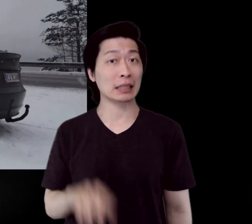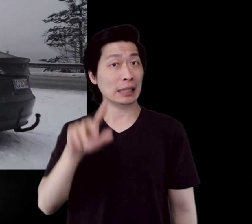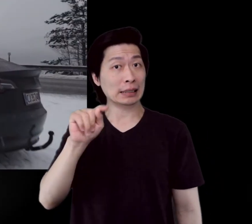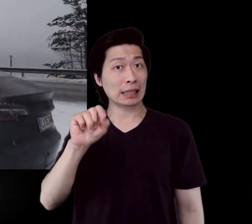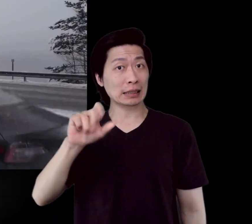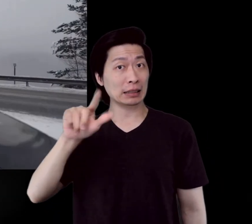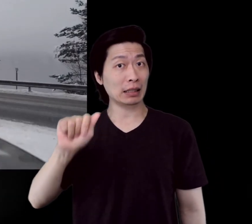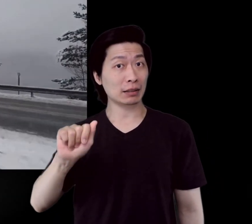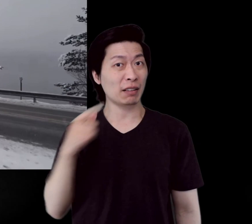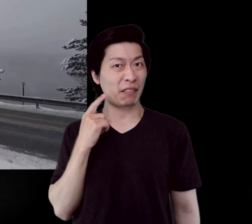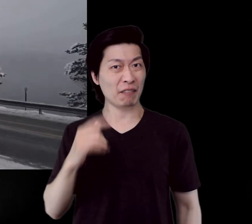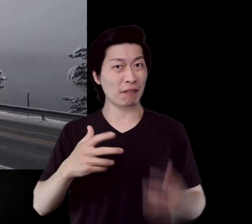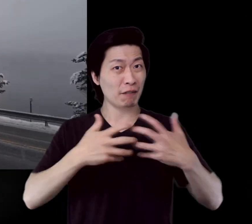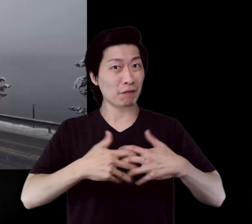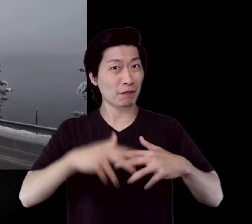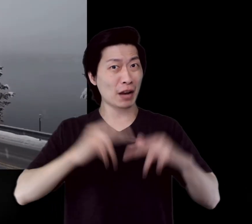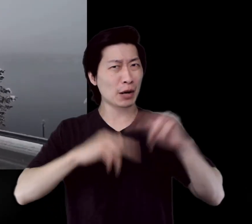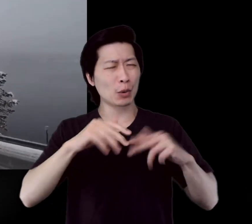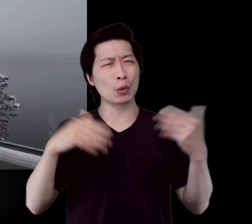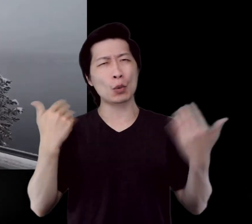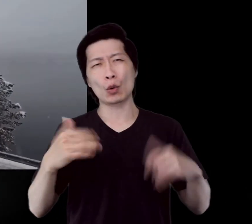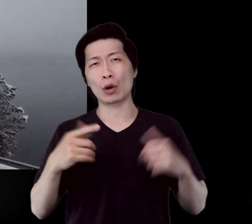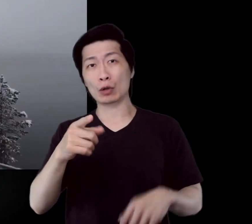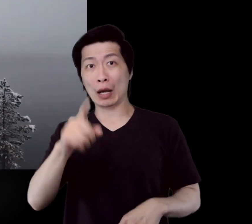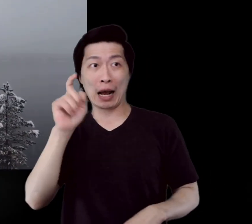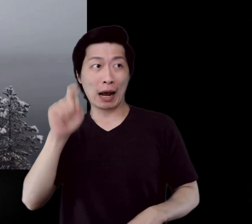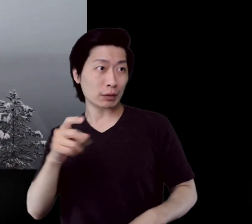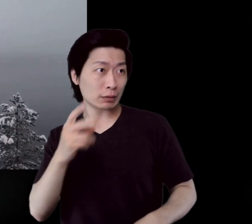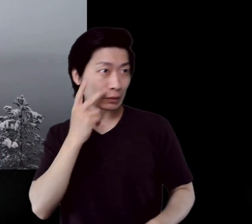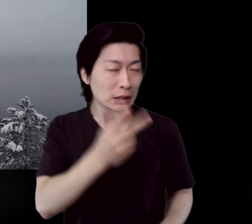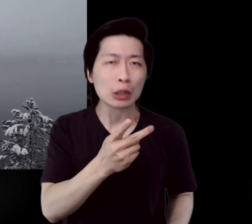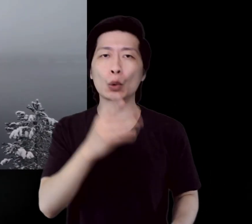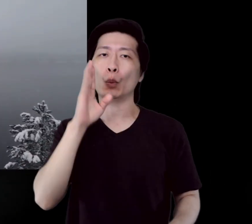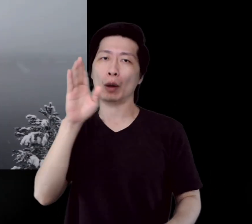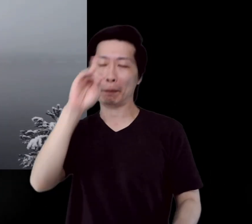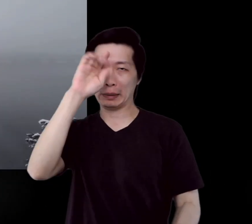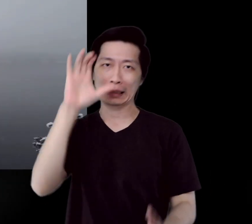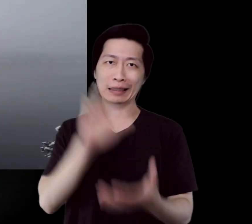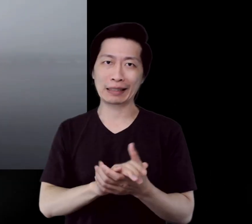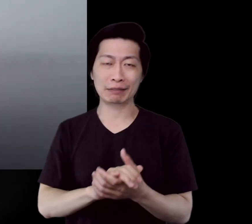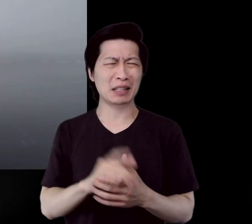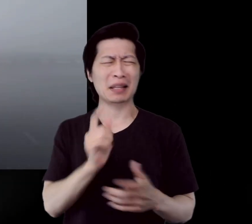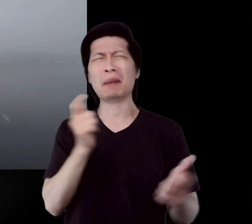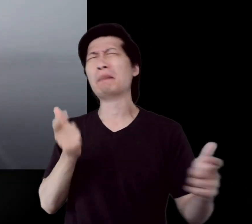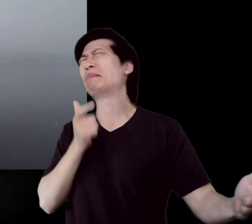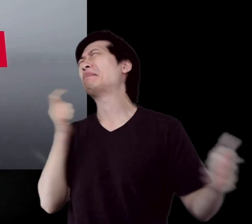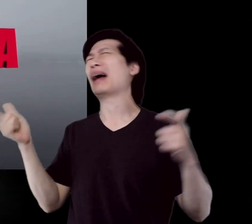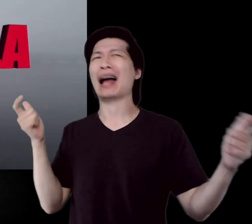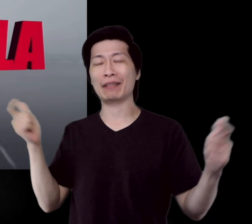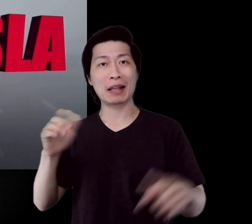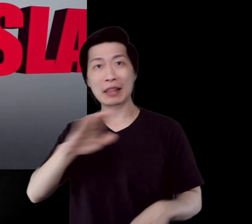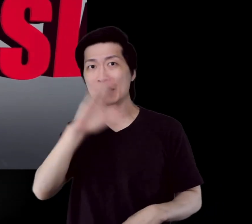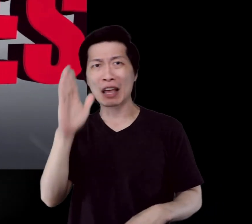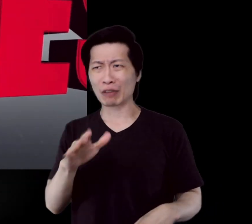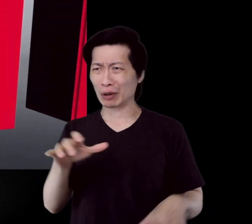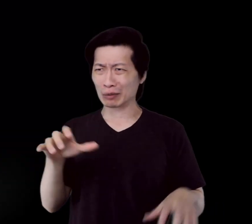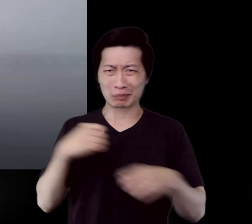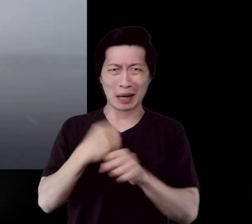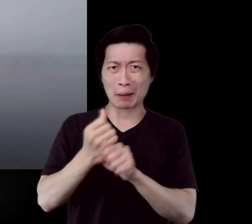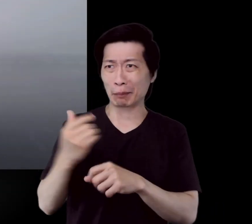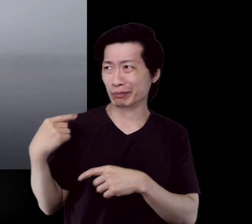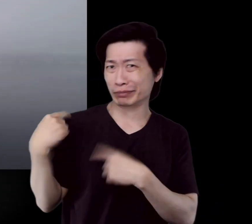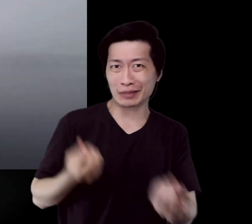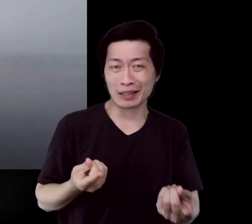Hi, and welcome to Best in Tesla. Tesla's factories are something that you have to see to believe. They are